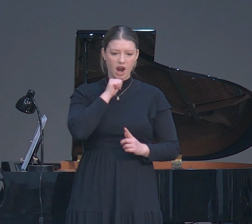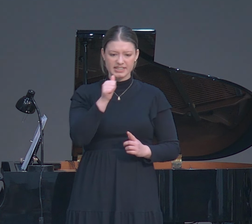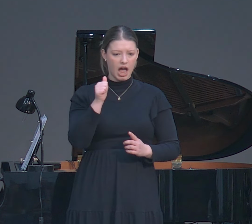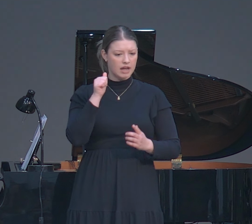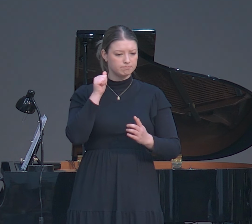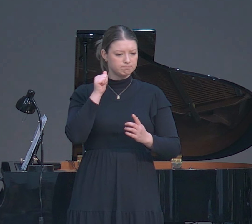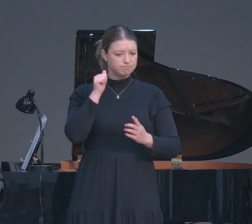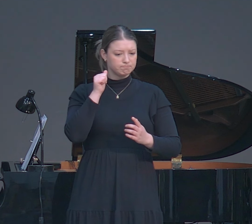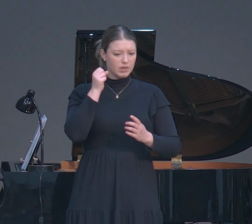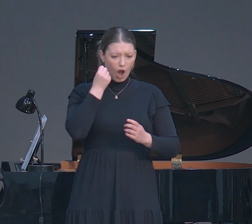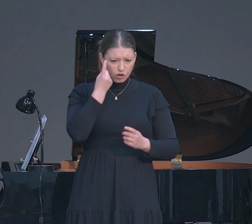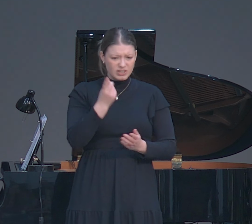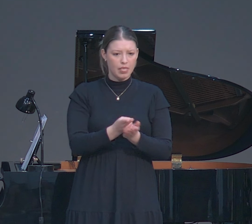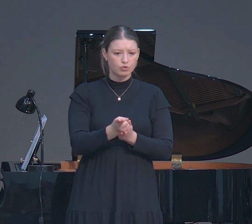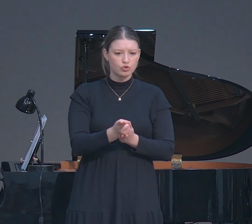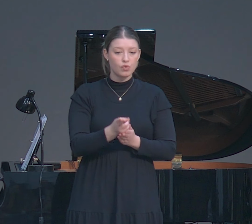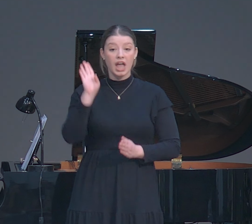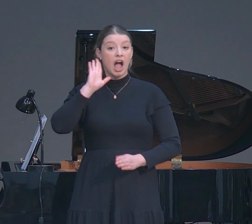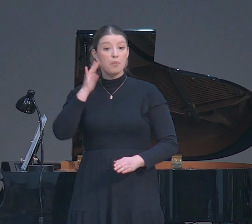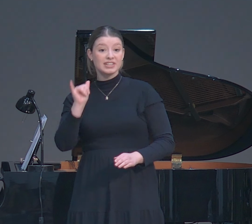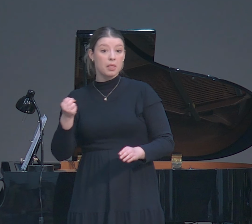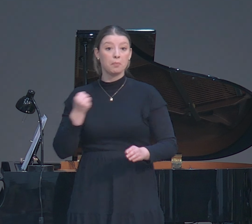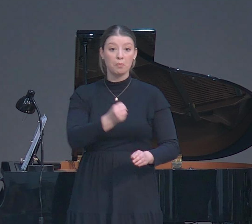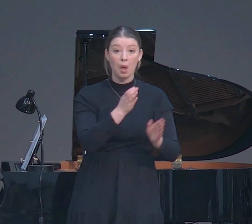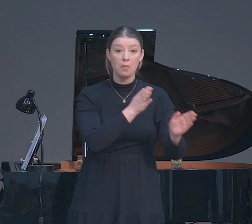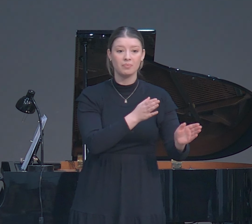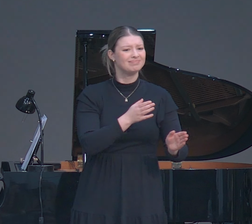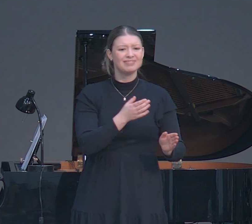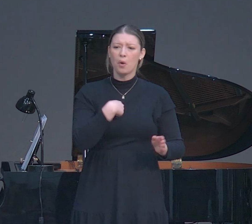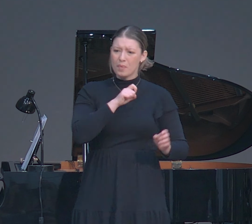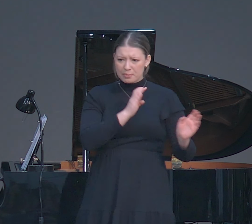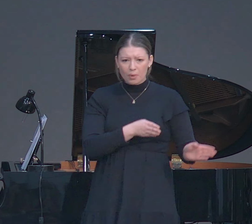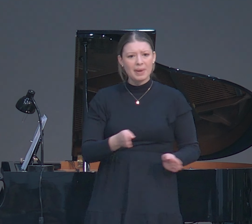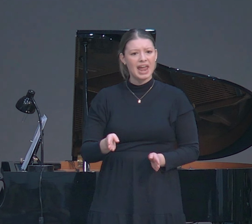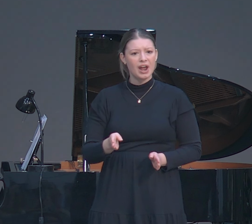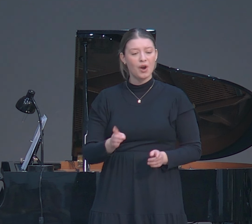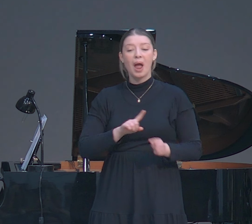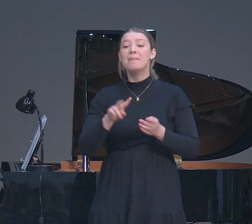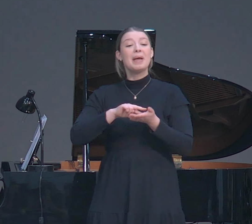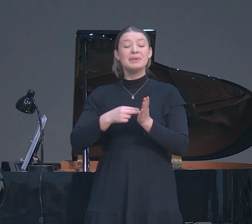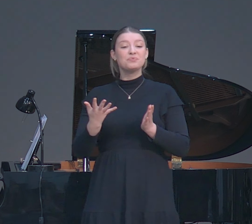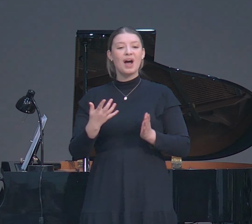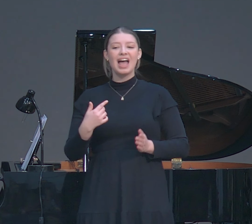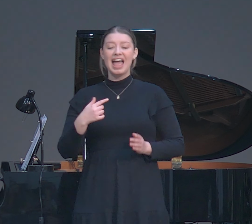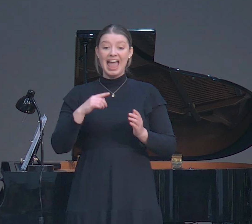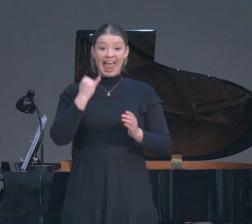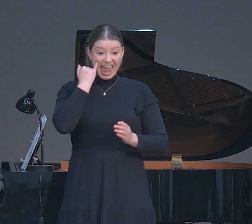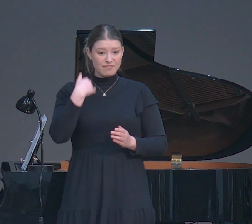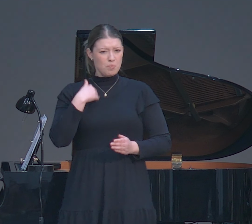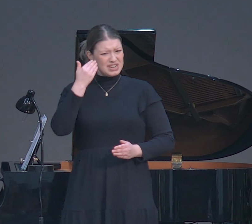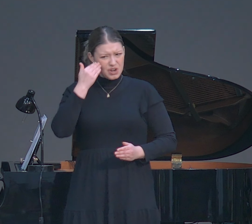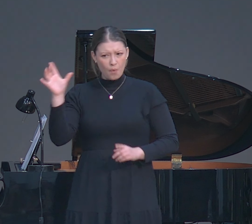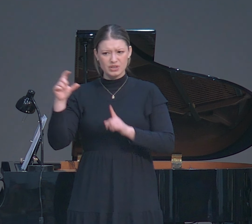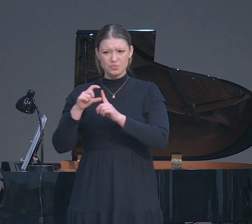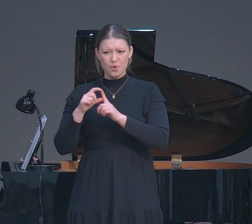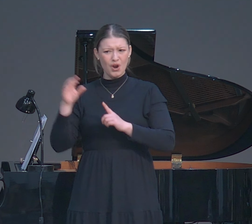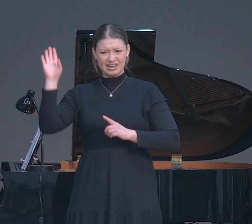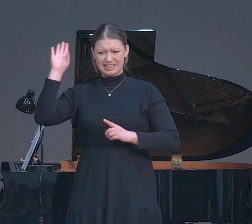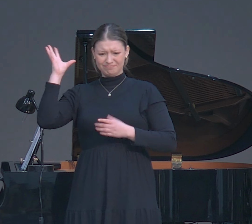But instead, in the moment of persecution, you don't need to be afraid of what you're going to say, because God will give you the